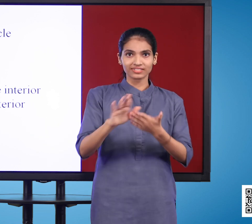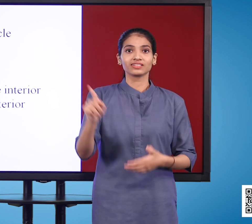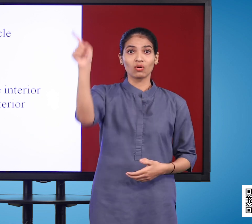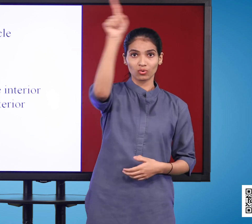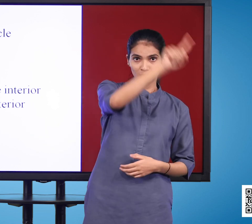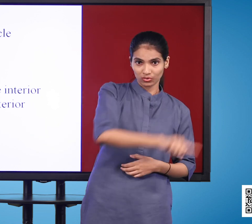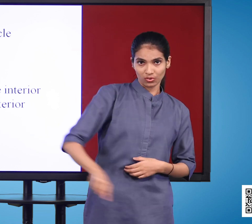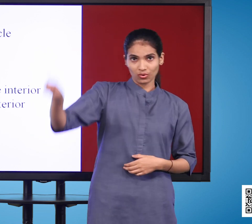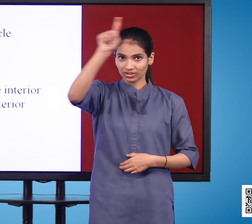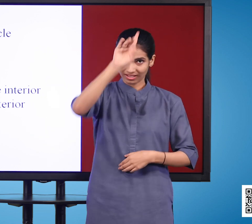H. A segment.